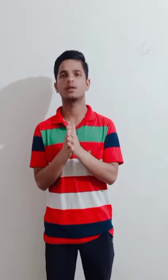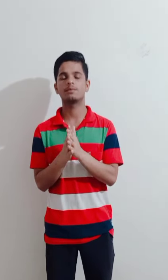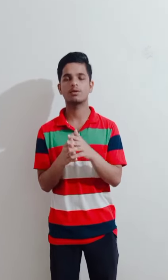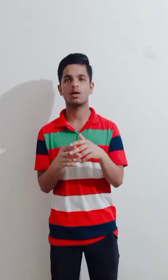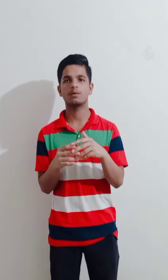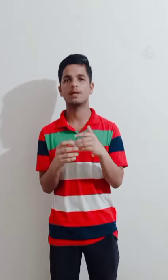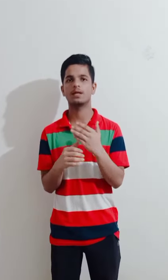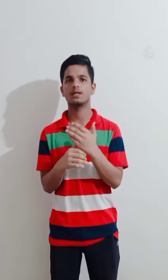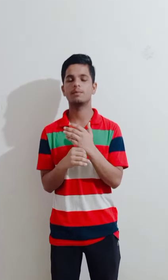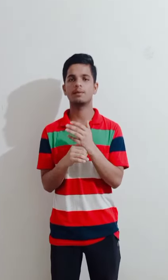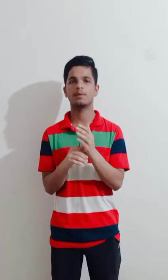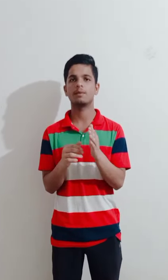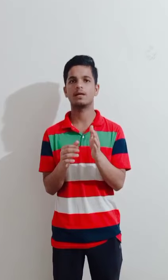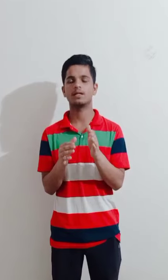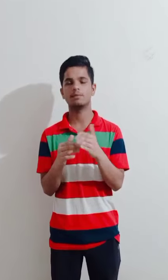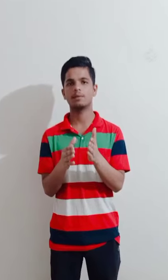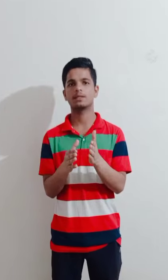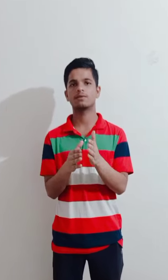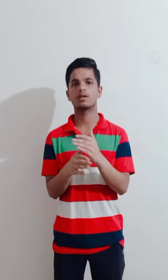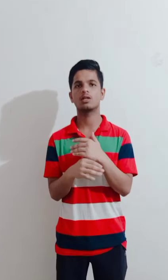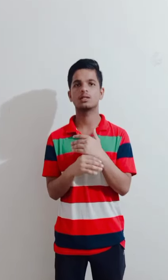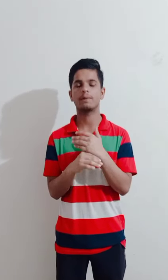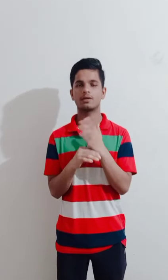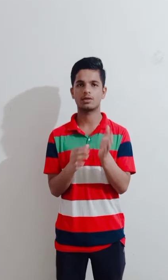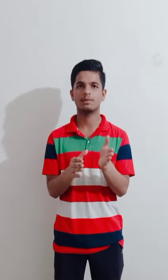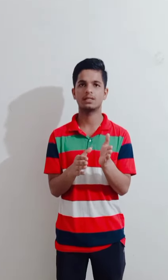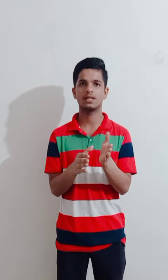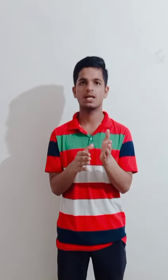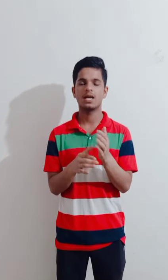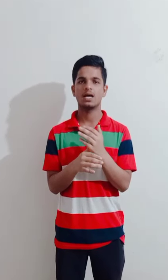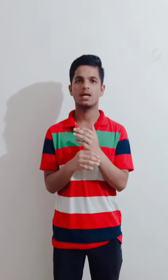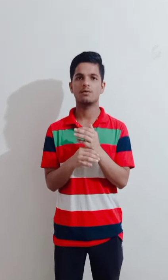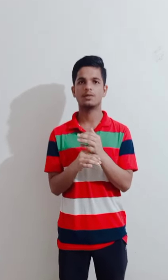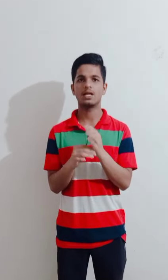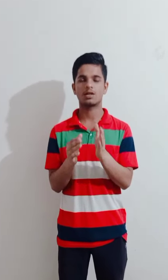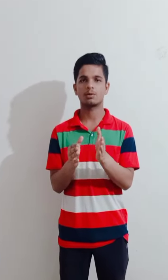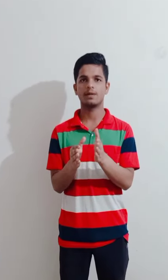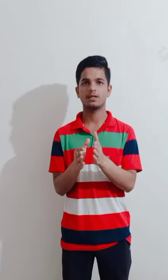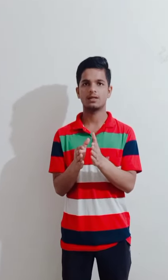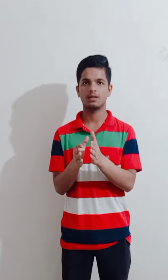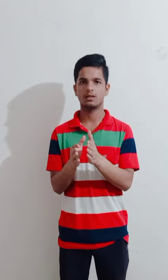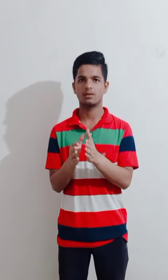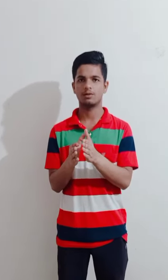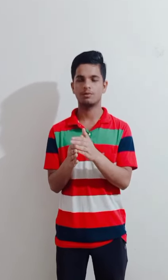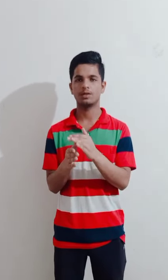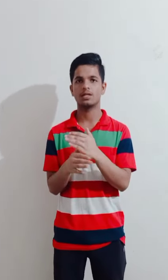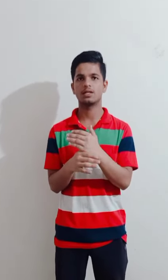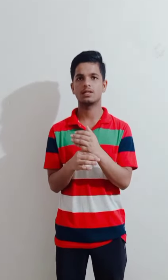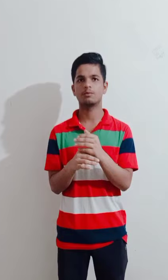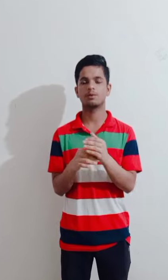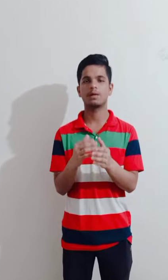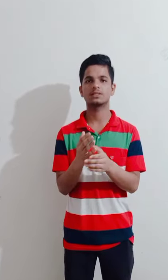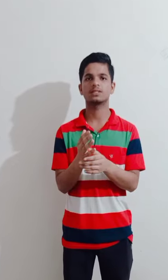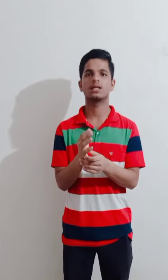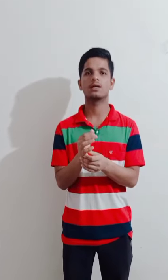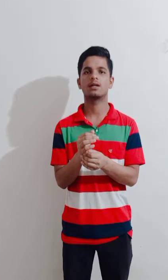call in main method, we call the factorial method with the argument. If we pass the